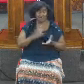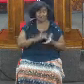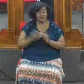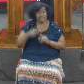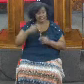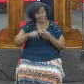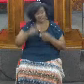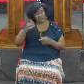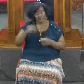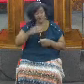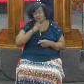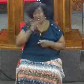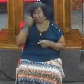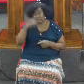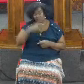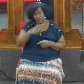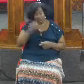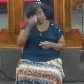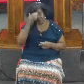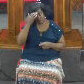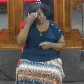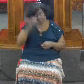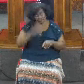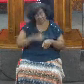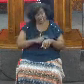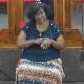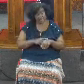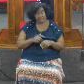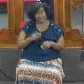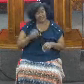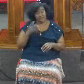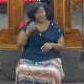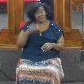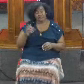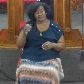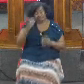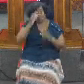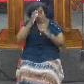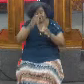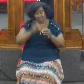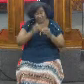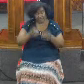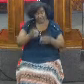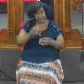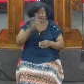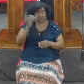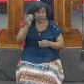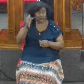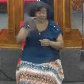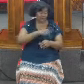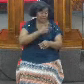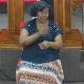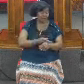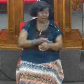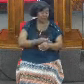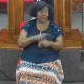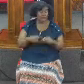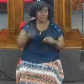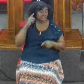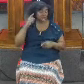them, "It is not for you to know the times or the season which the Father put in his own power." But listen what Jesus